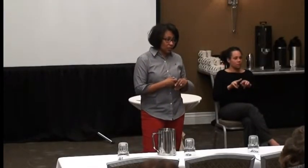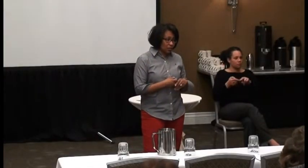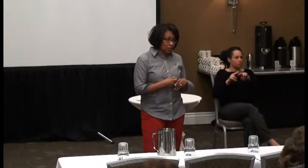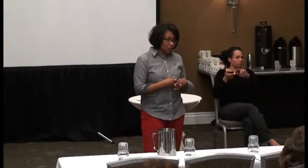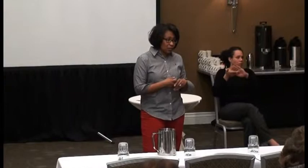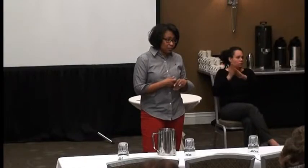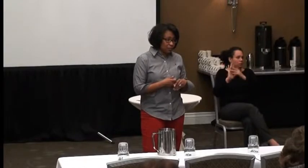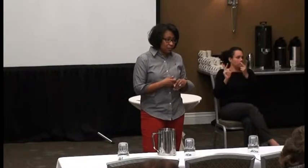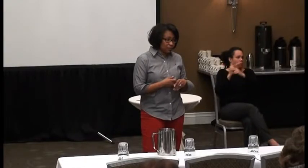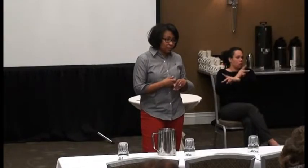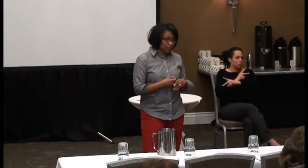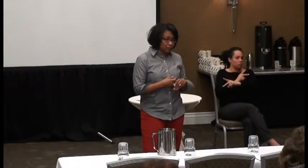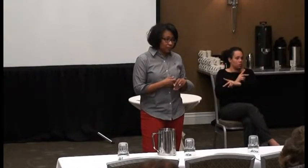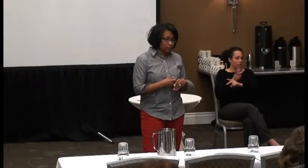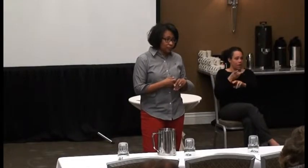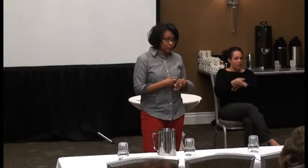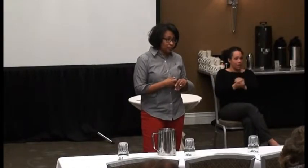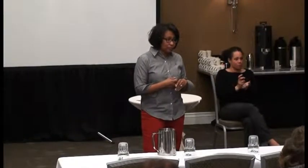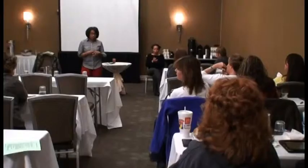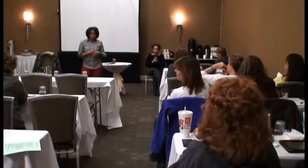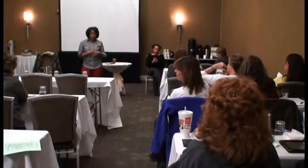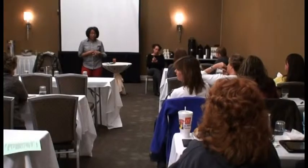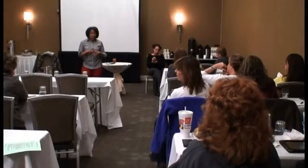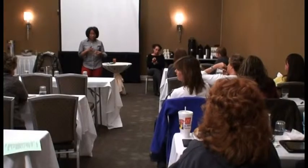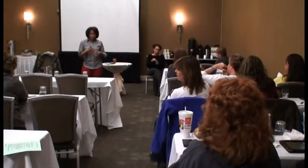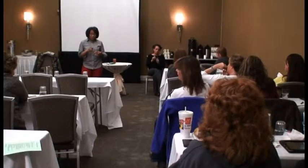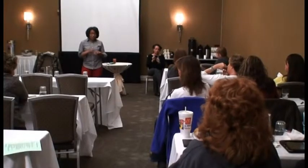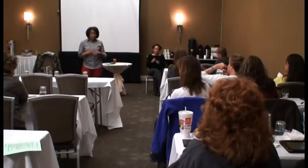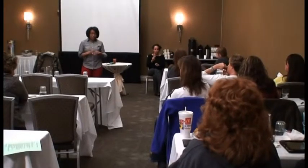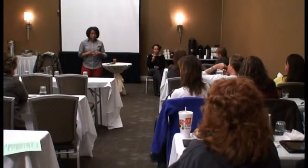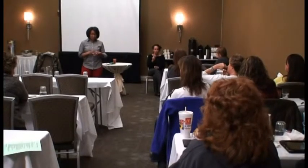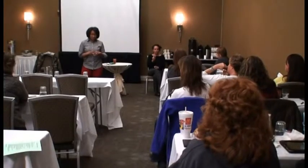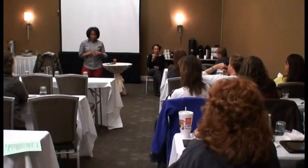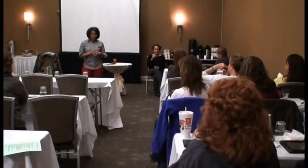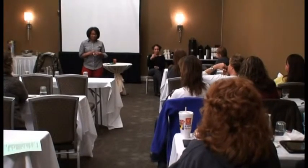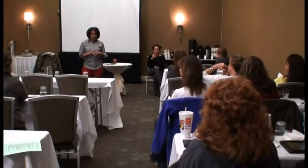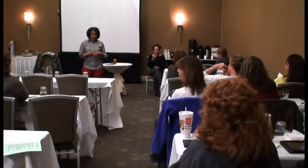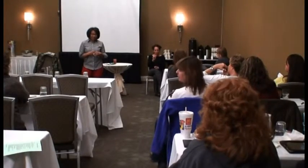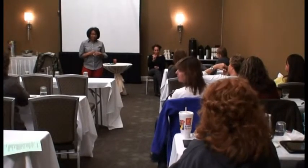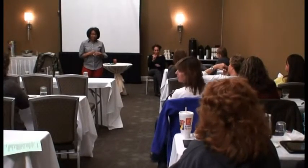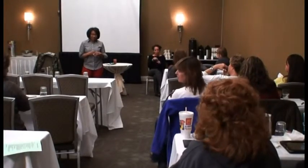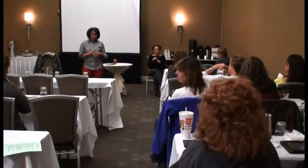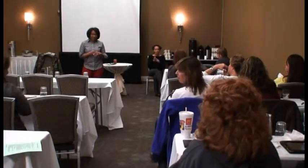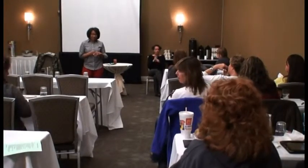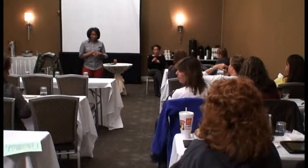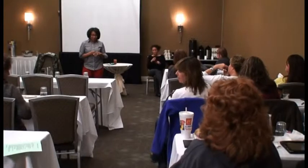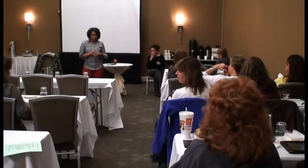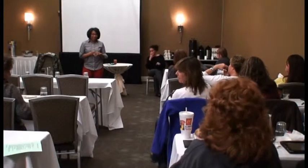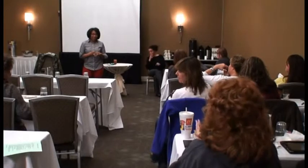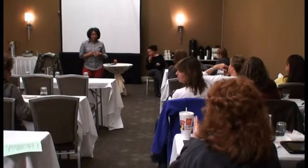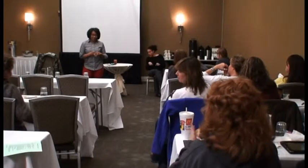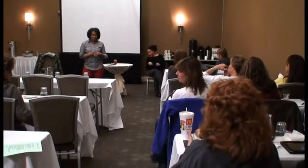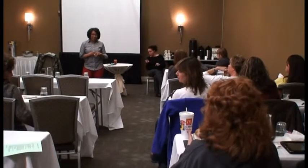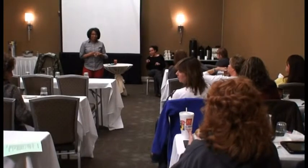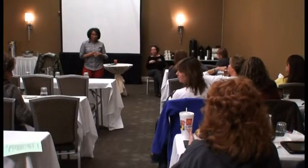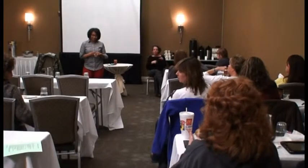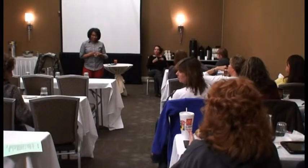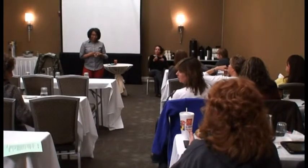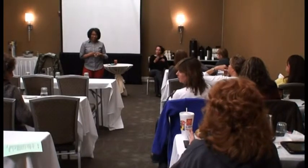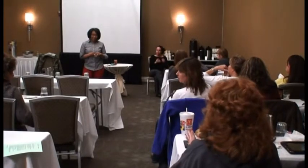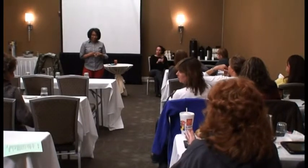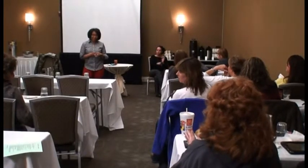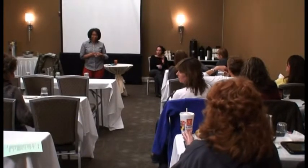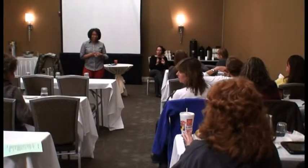he has a seizure disorder and they put him on Keppra. Keppra can make them irritable. And I've had several students who were put on